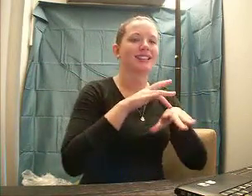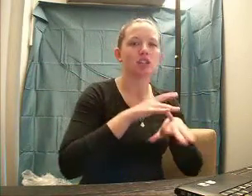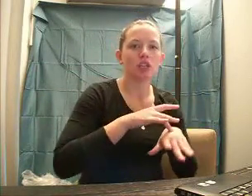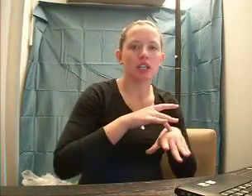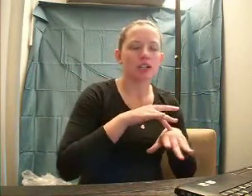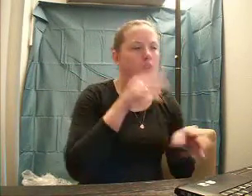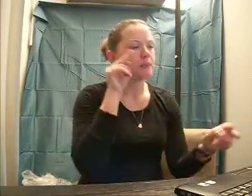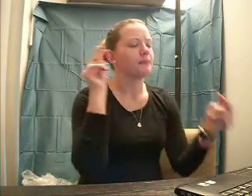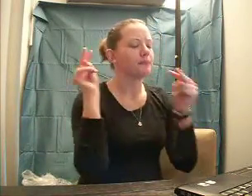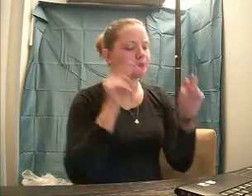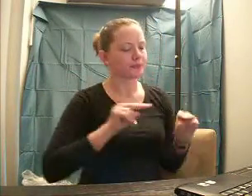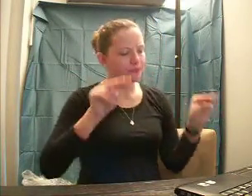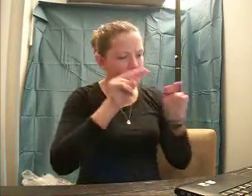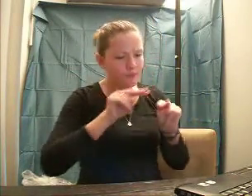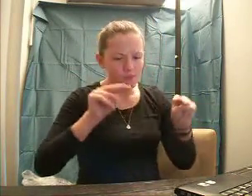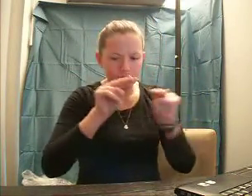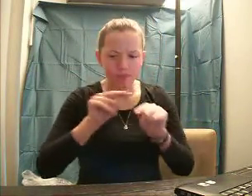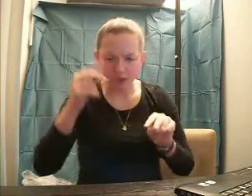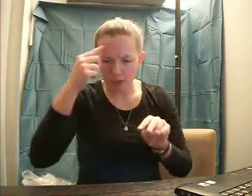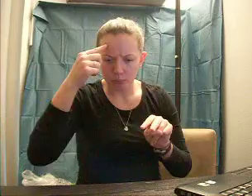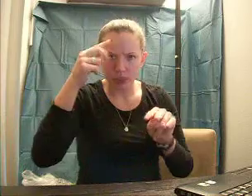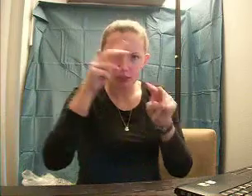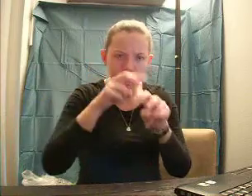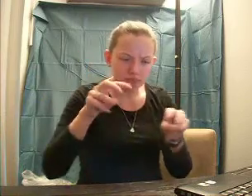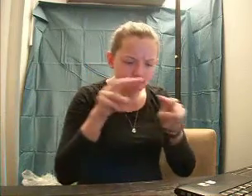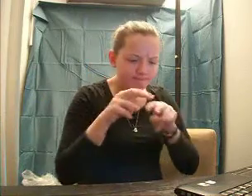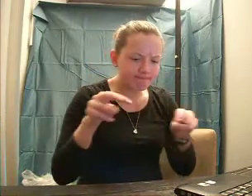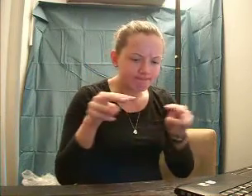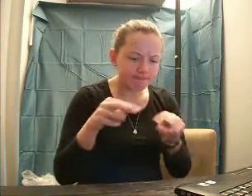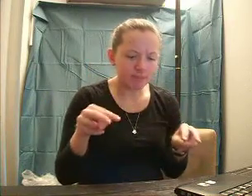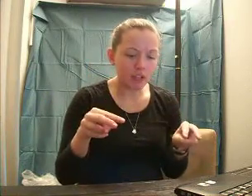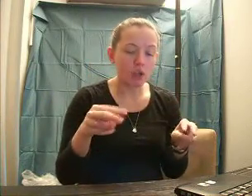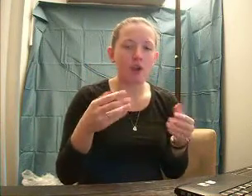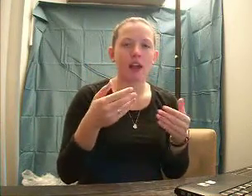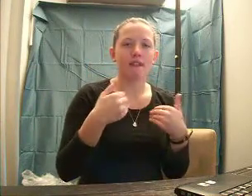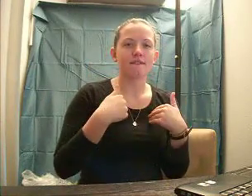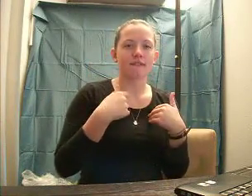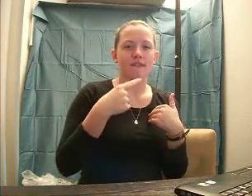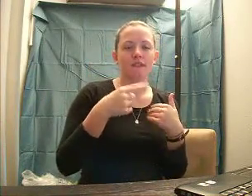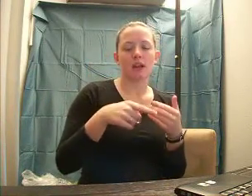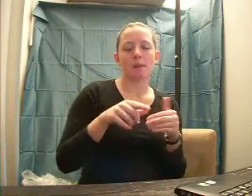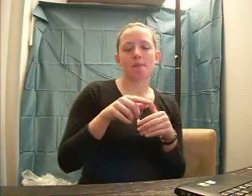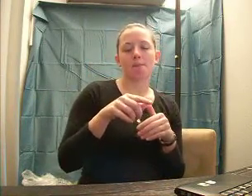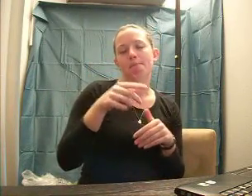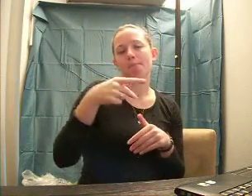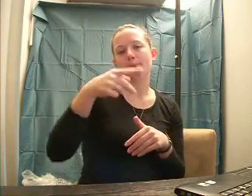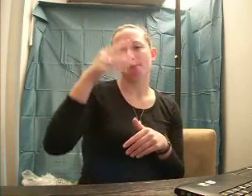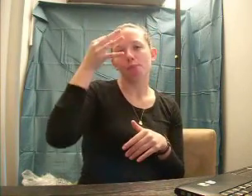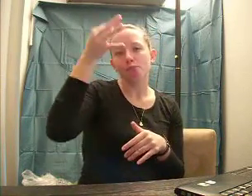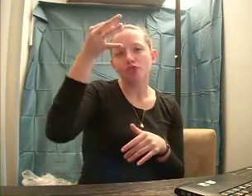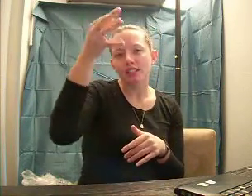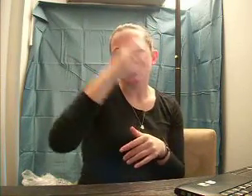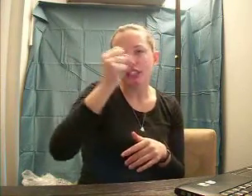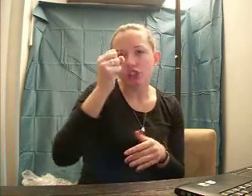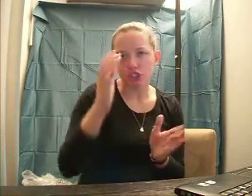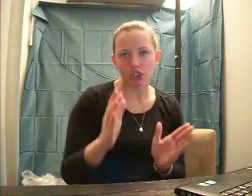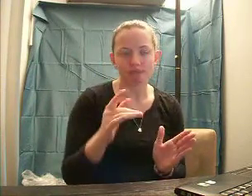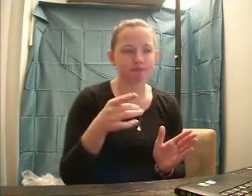the brain, and here's inside the brain. You might have a little predictor, a neural simulator of the physics of your body and your senses. So as you send